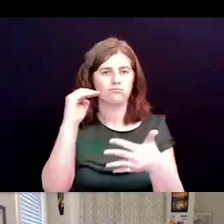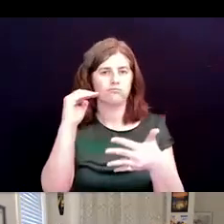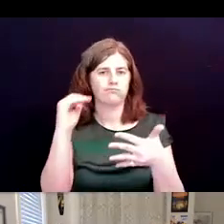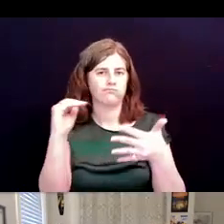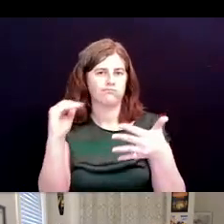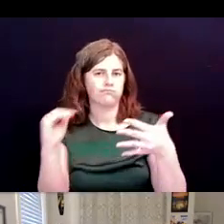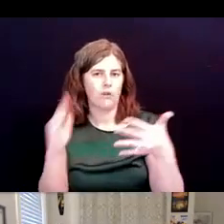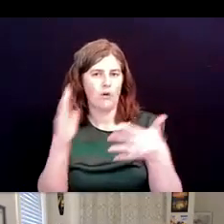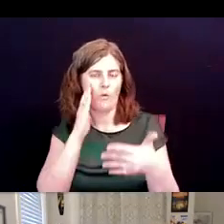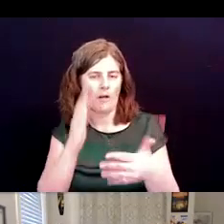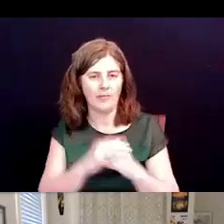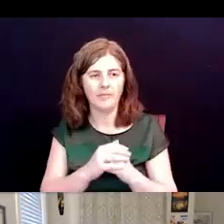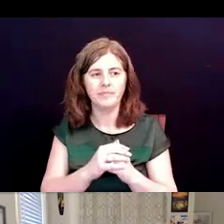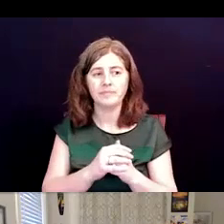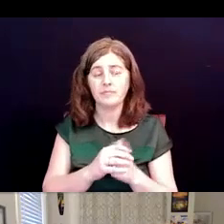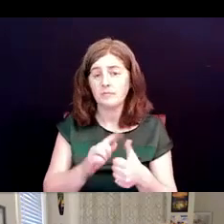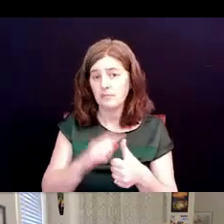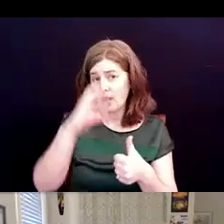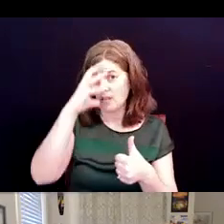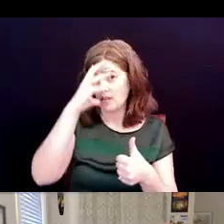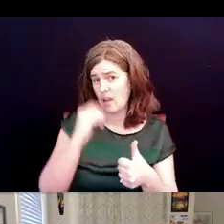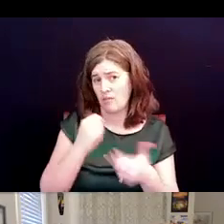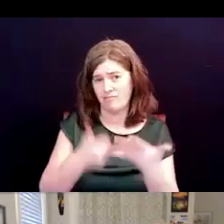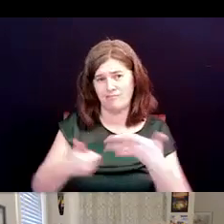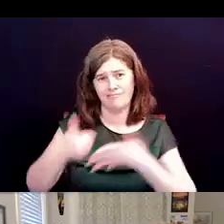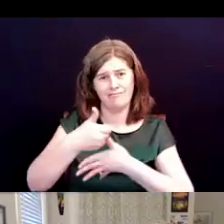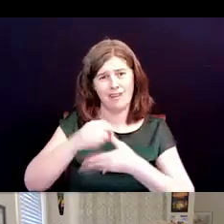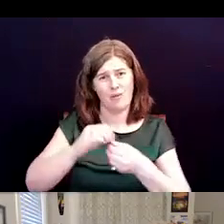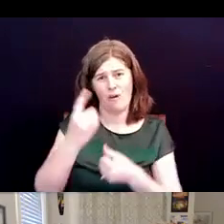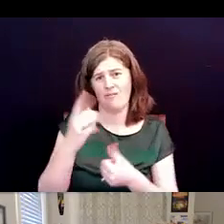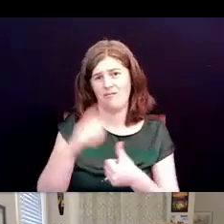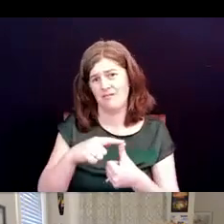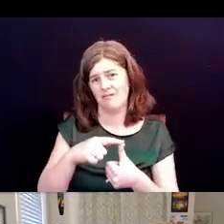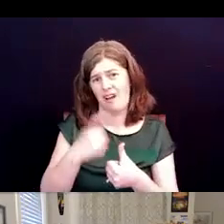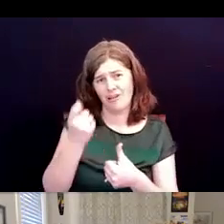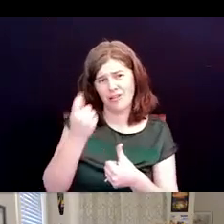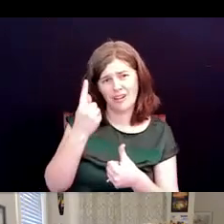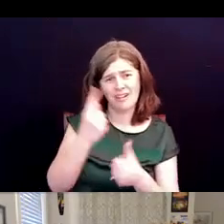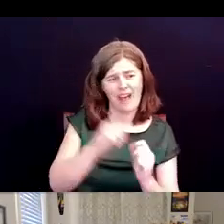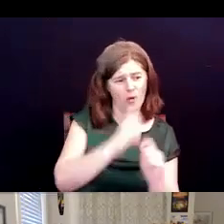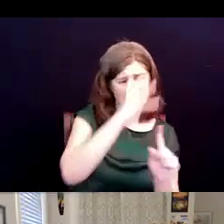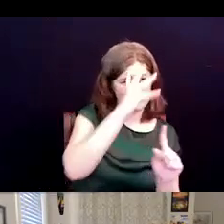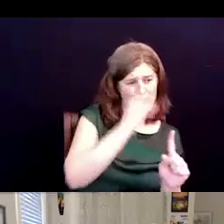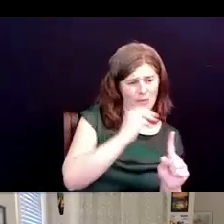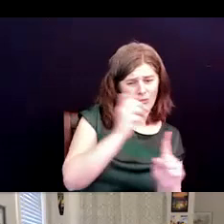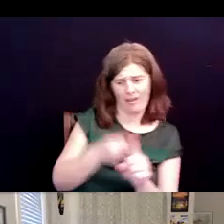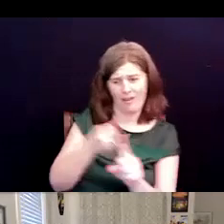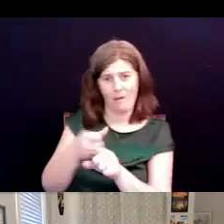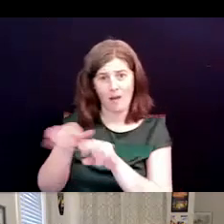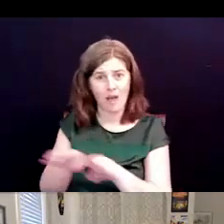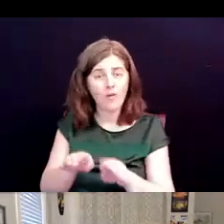in this regard. But certainly sleep is top of the line, right? So understanding sleep and how it impacts behavior, big deal. So we'll talk about